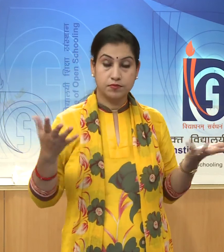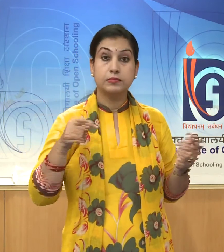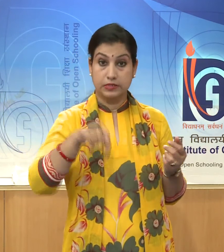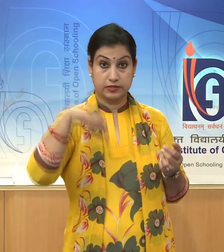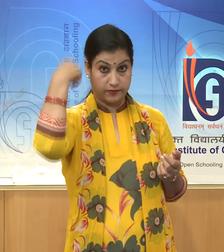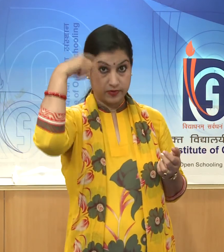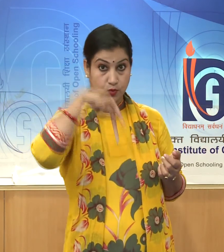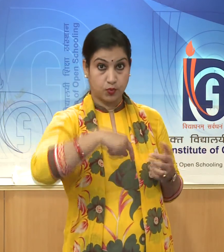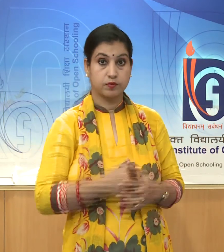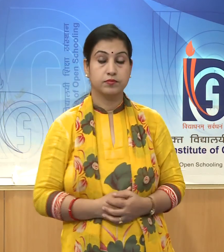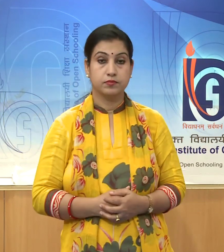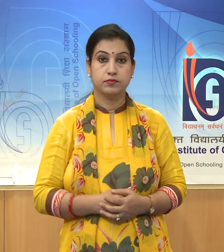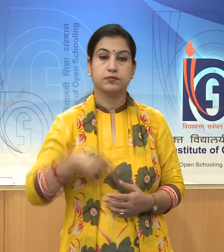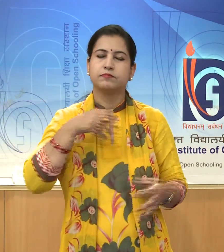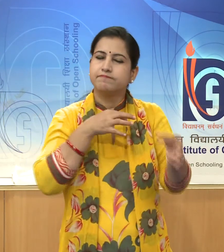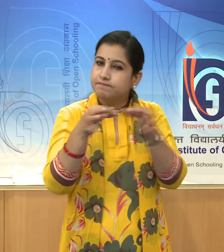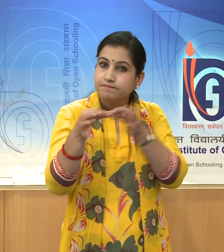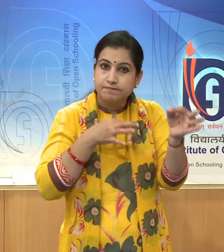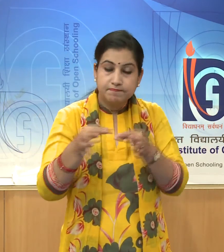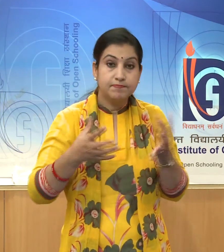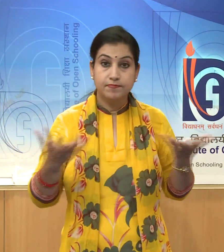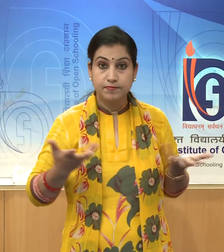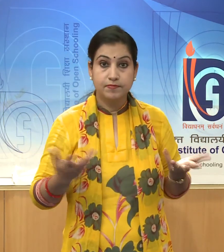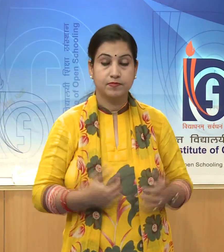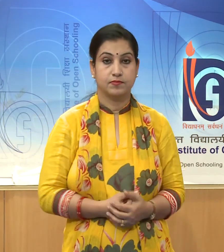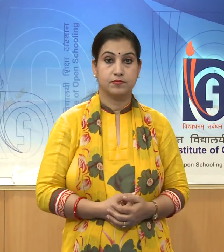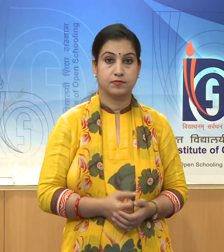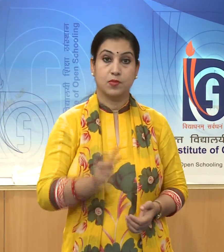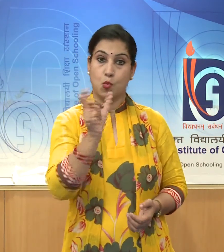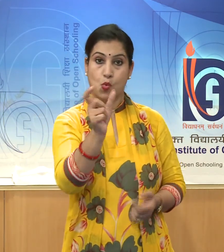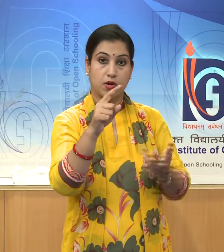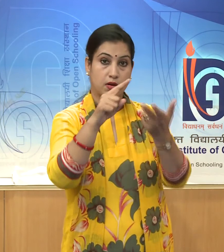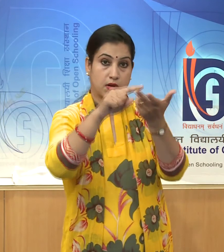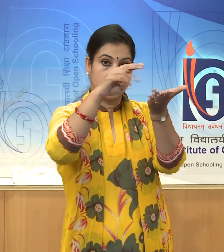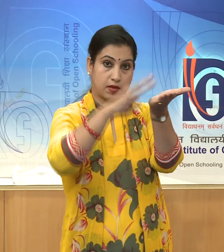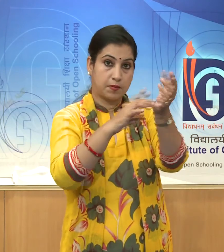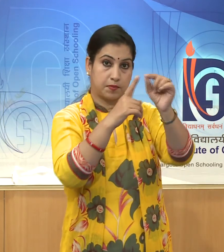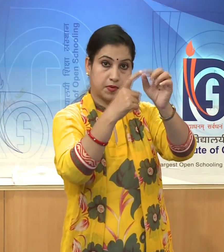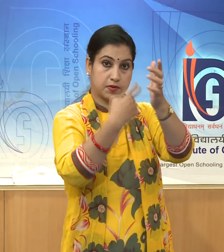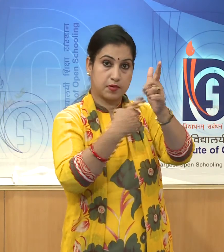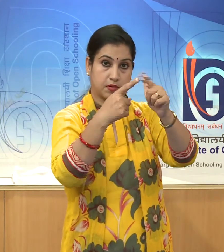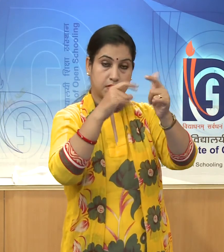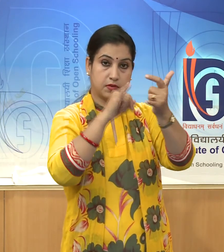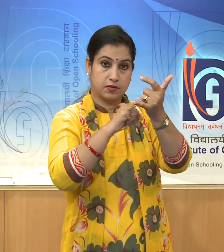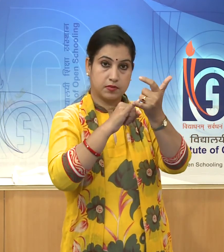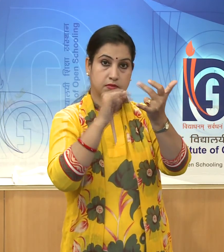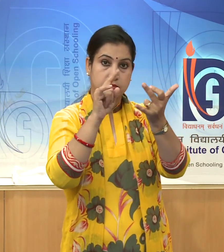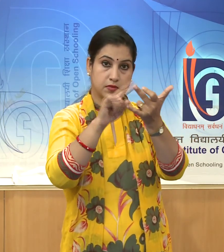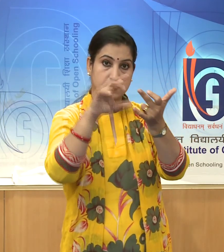This video has explained about Impressionism and Post-Impressionism.